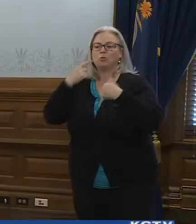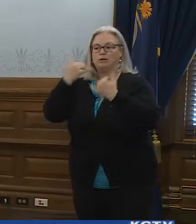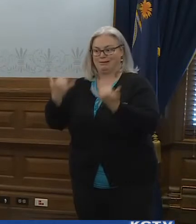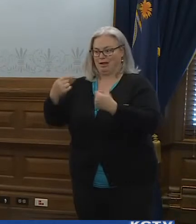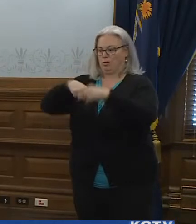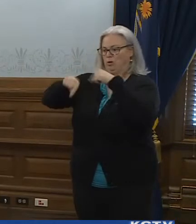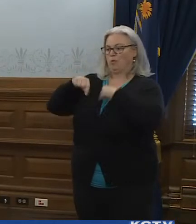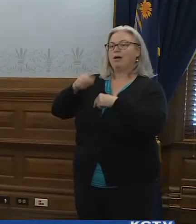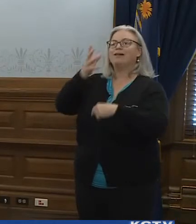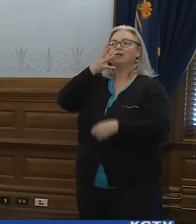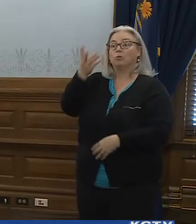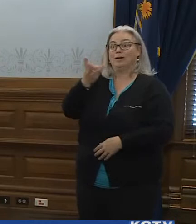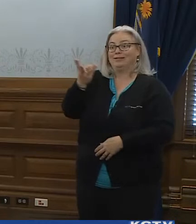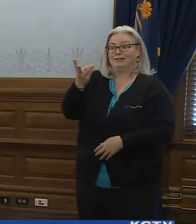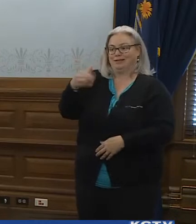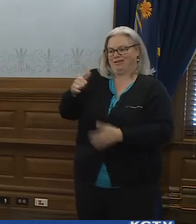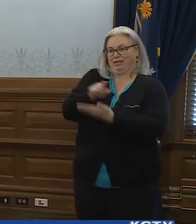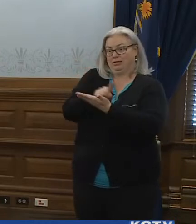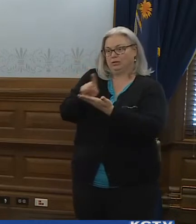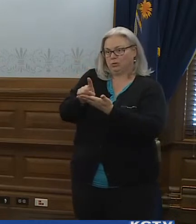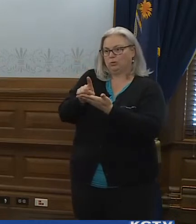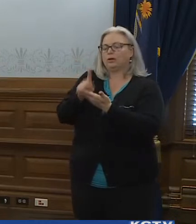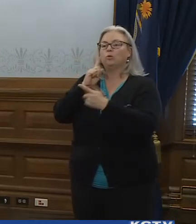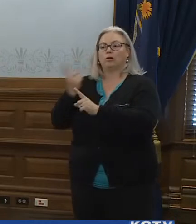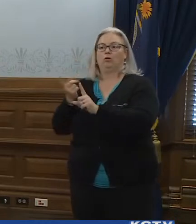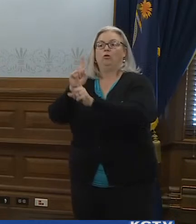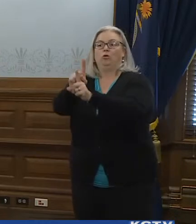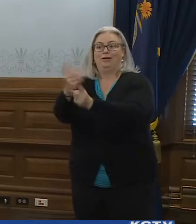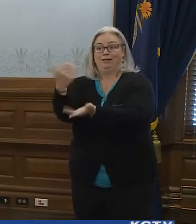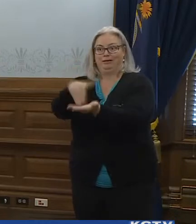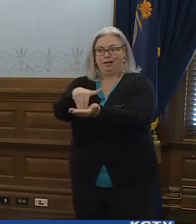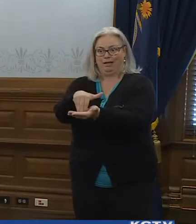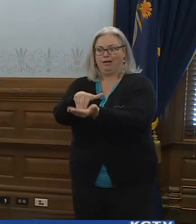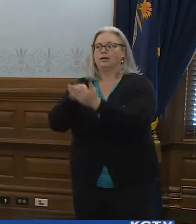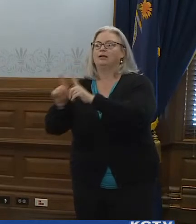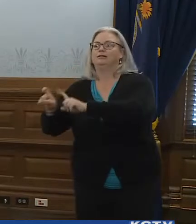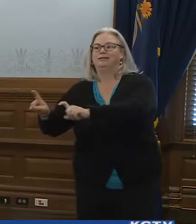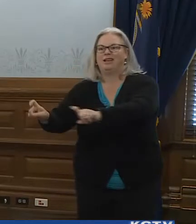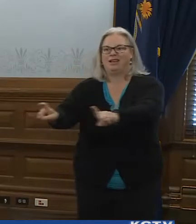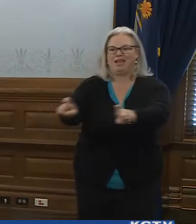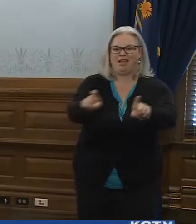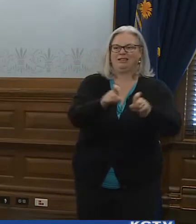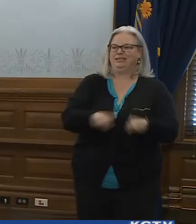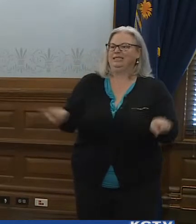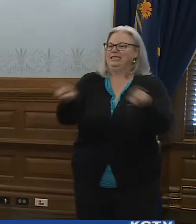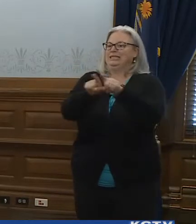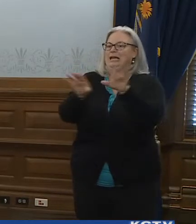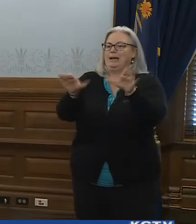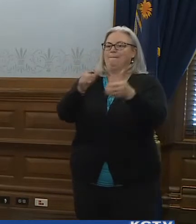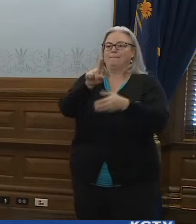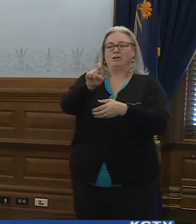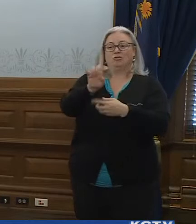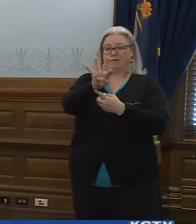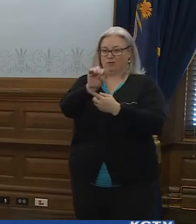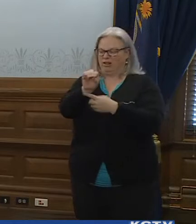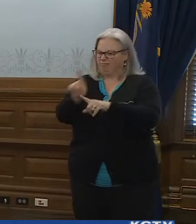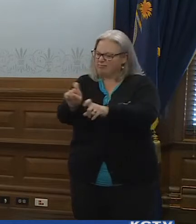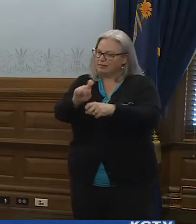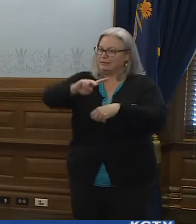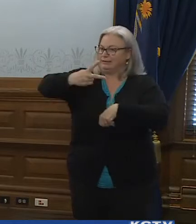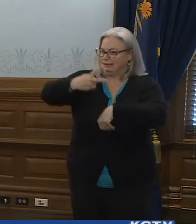now on Wednesday of this week and we'll test all of that same cohort of 140 again.